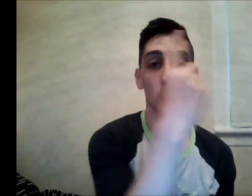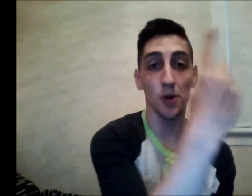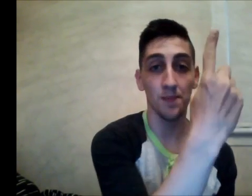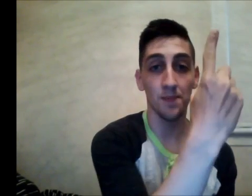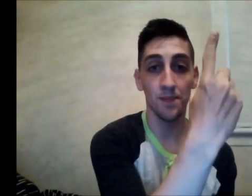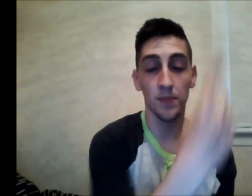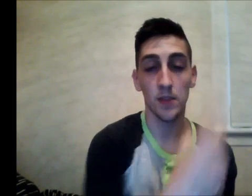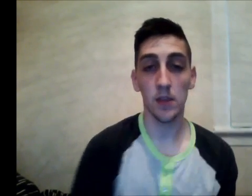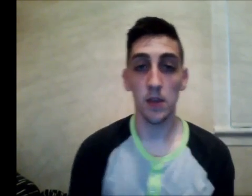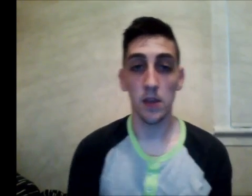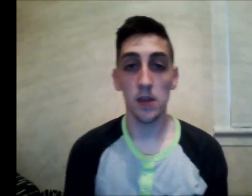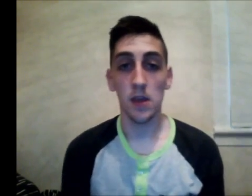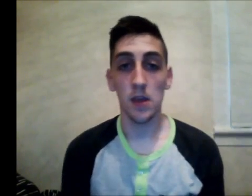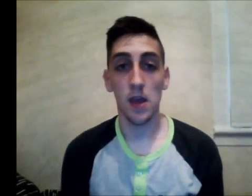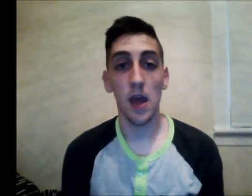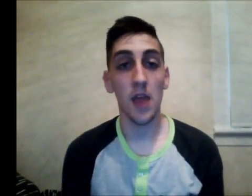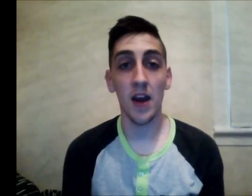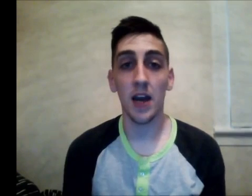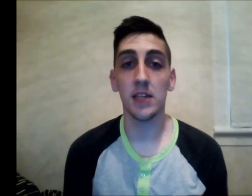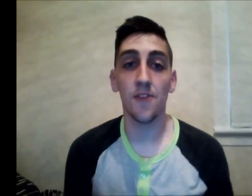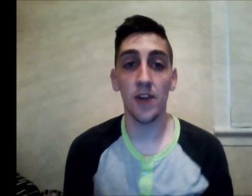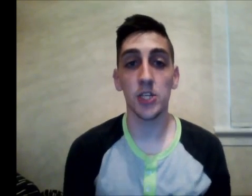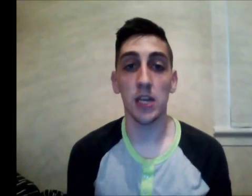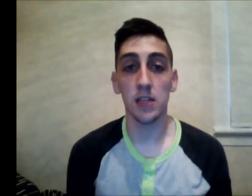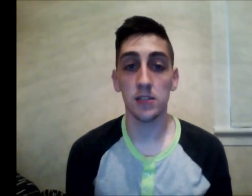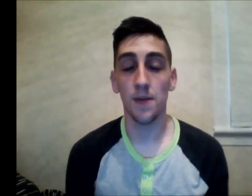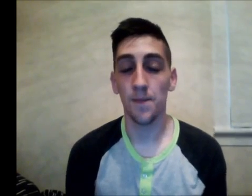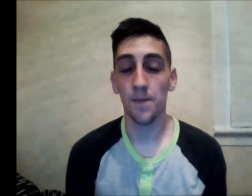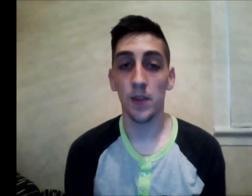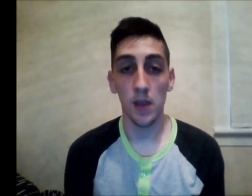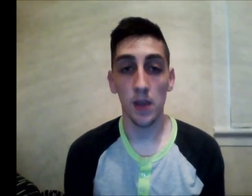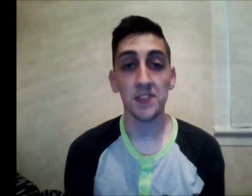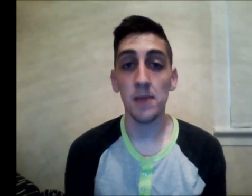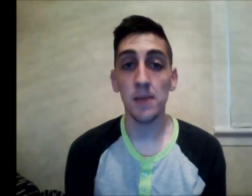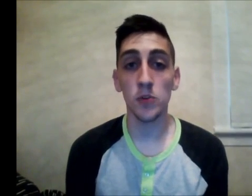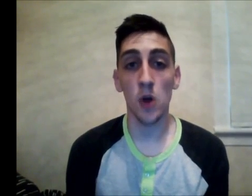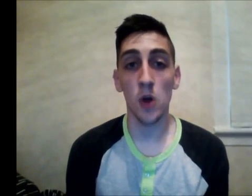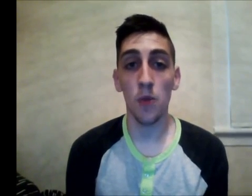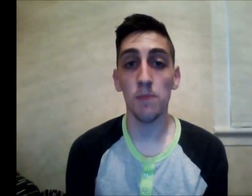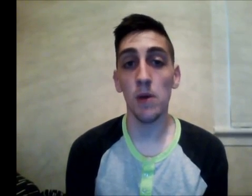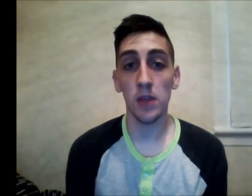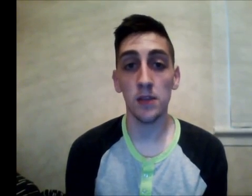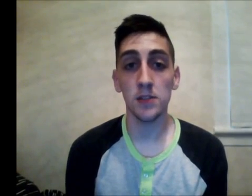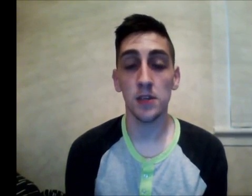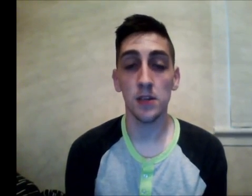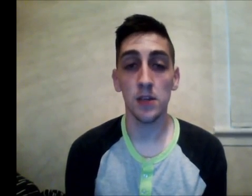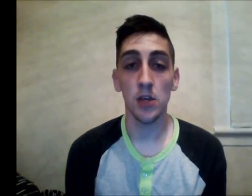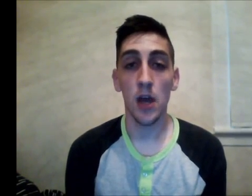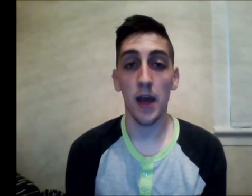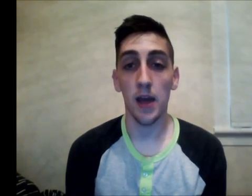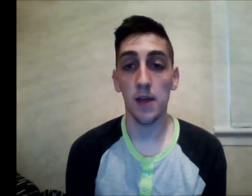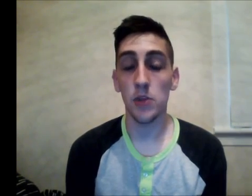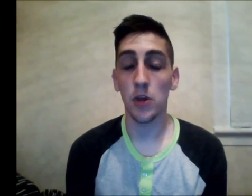1,121. And that kind of differentiates. The same goes on with millions. You can